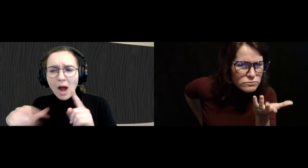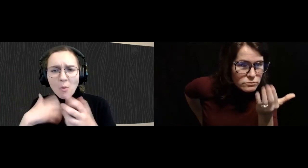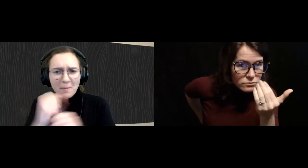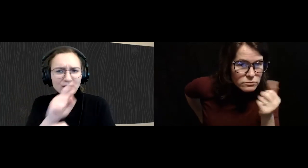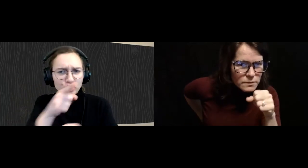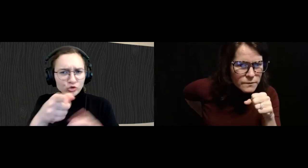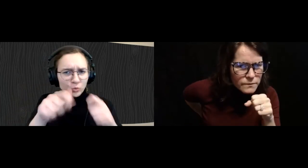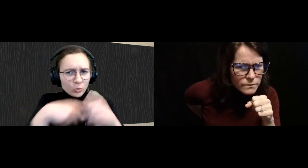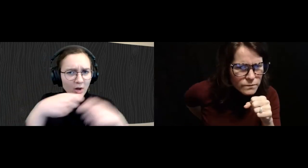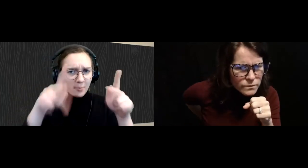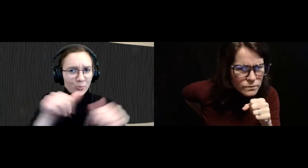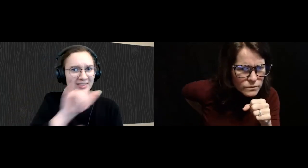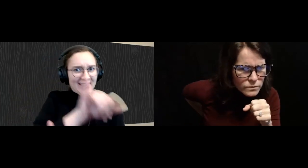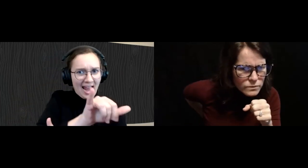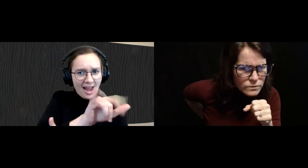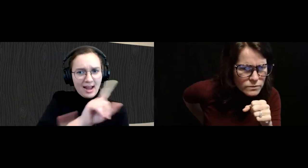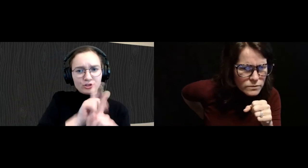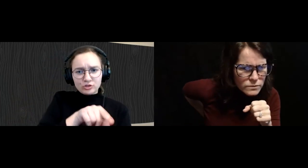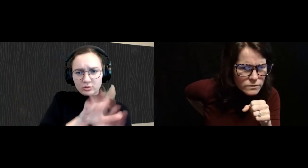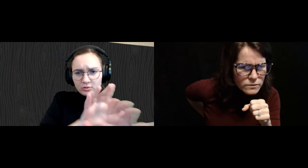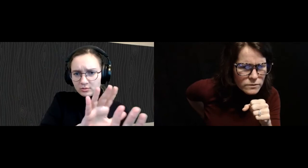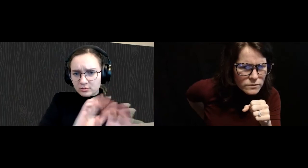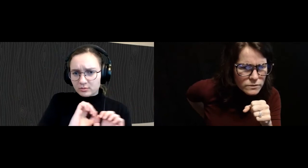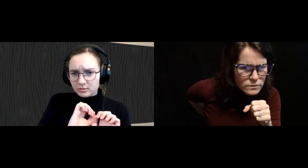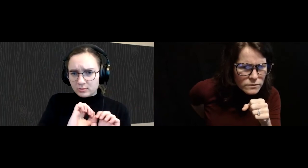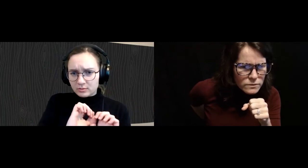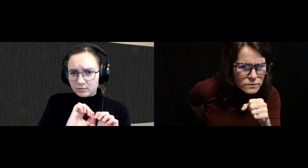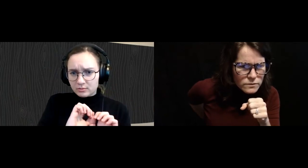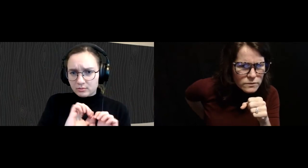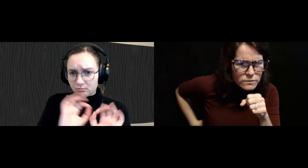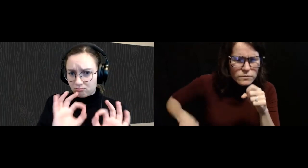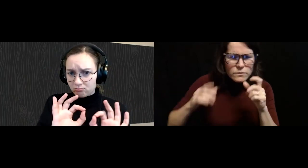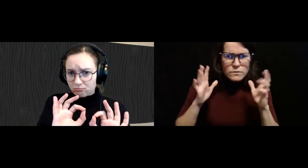Have another question, but I wanted to make sure that you had wrapped up with the first one.